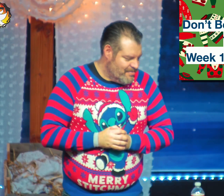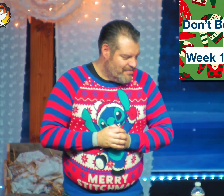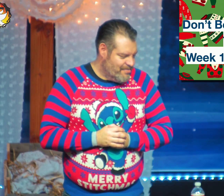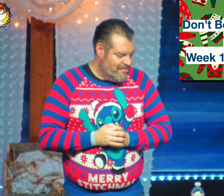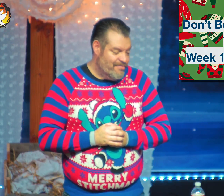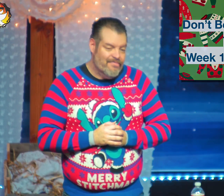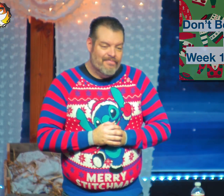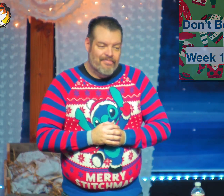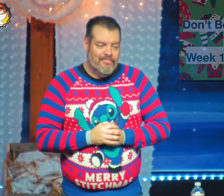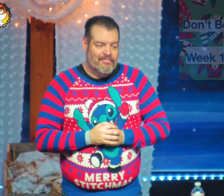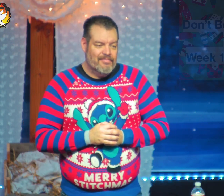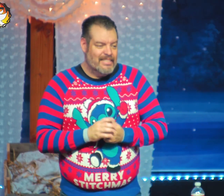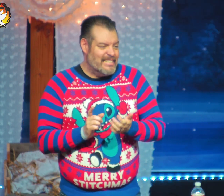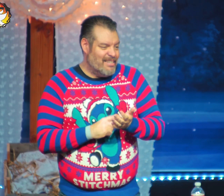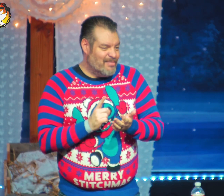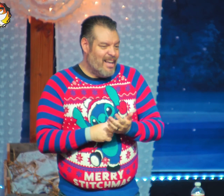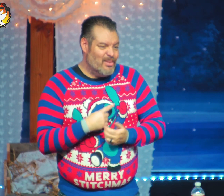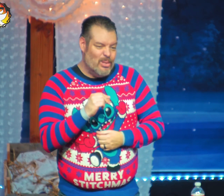Inside. Now, on the outside,